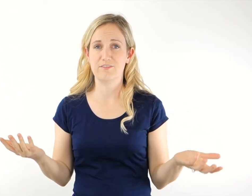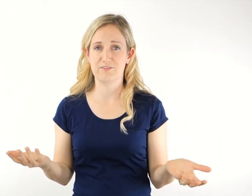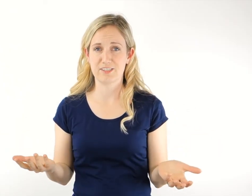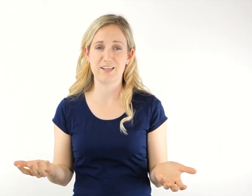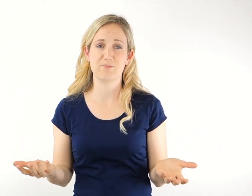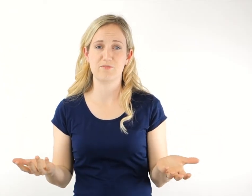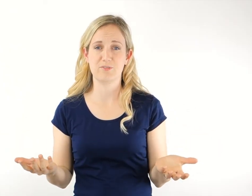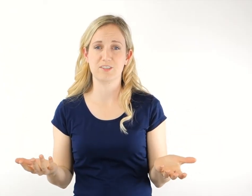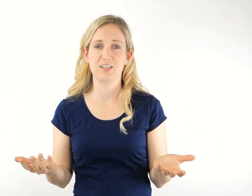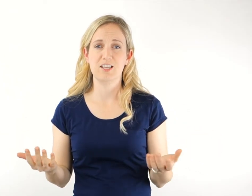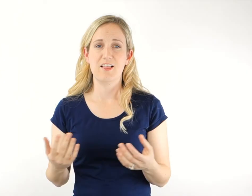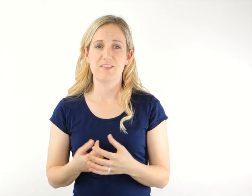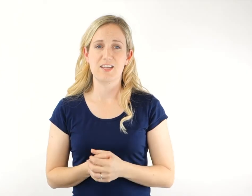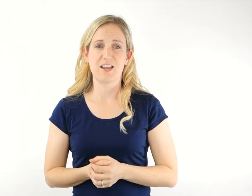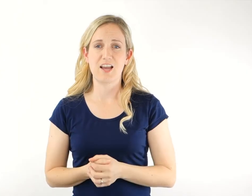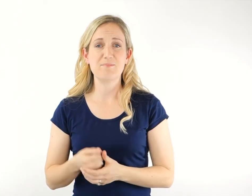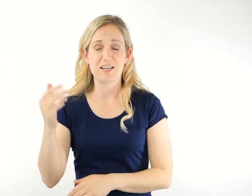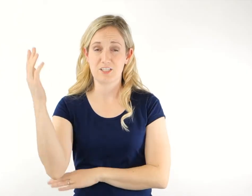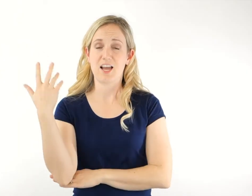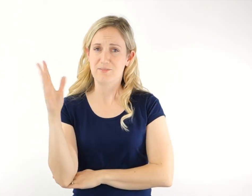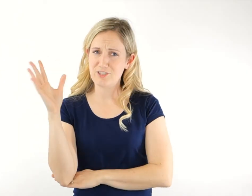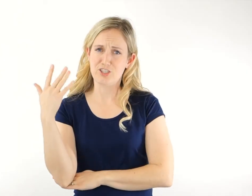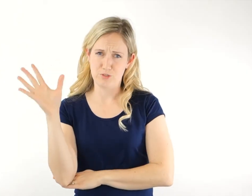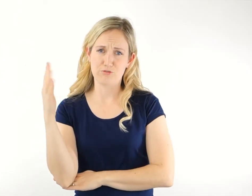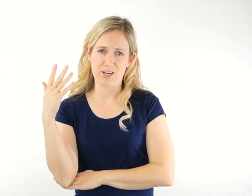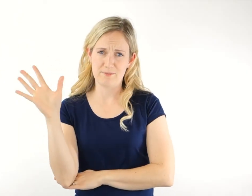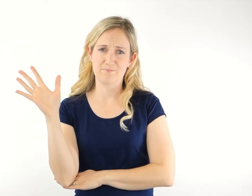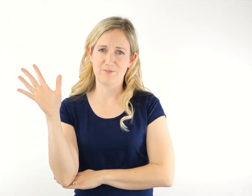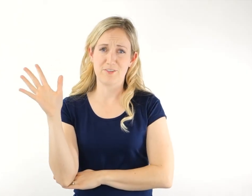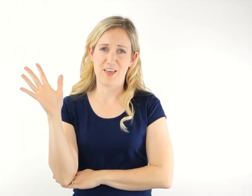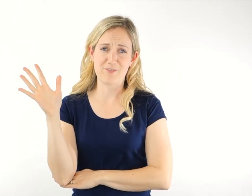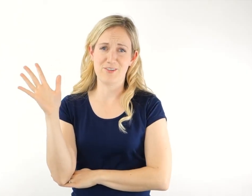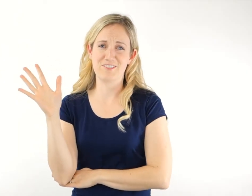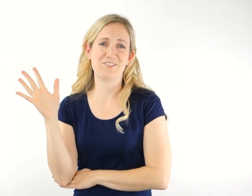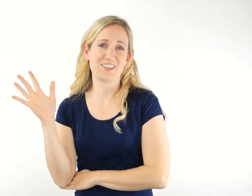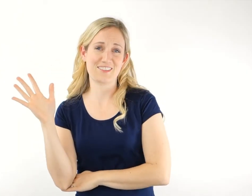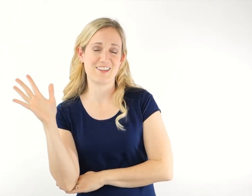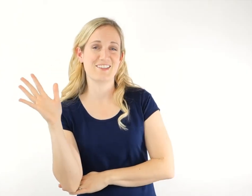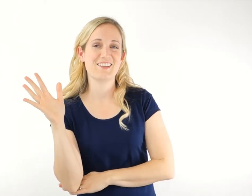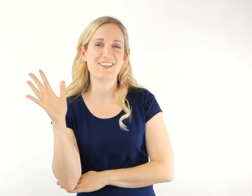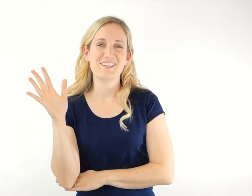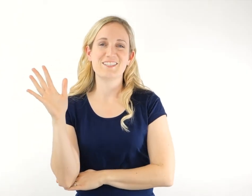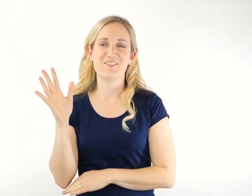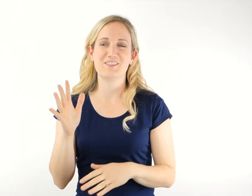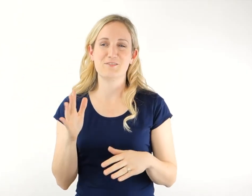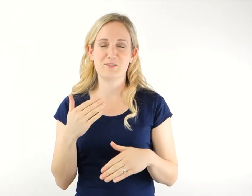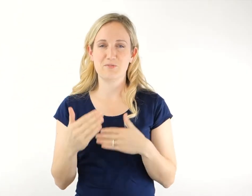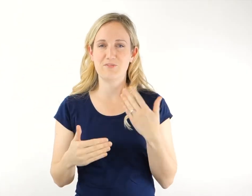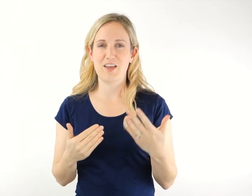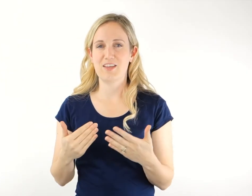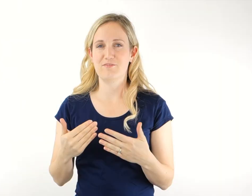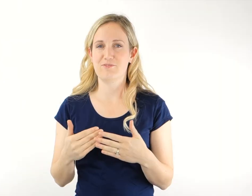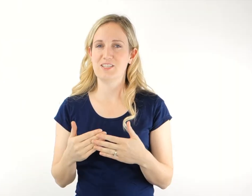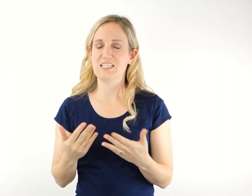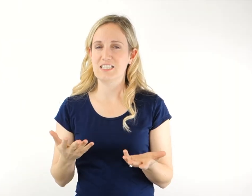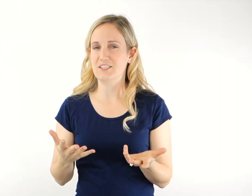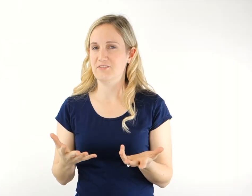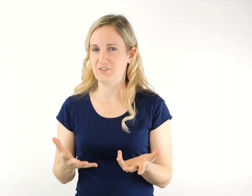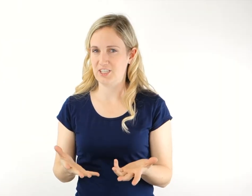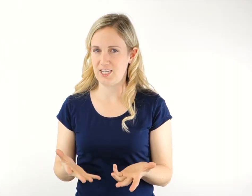never signed before, then I just do tree for that line, you know, and so simplify it for the needs of your